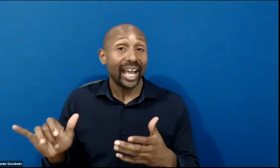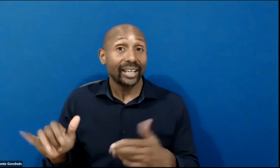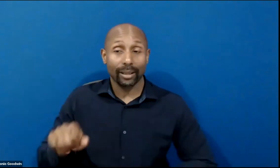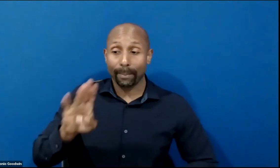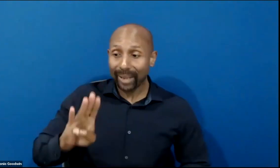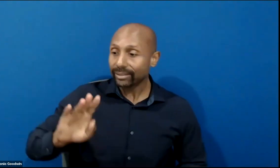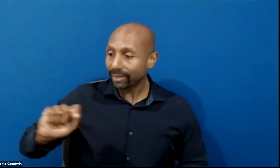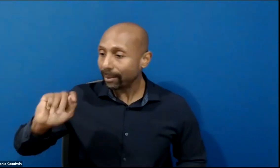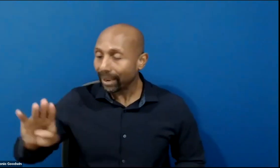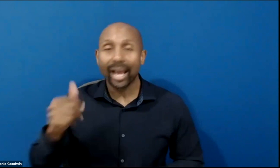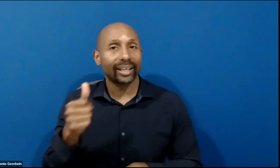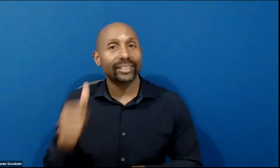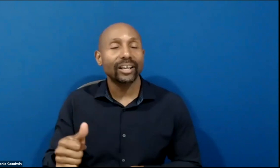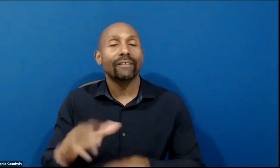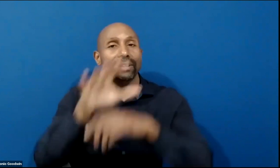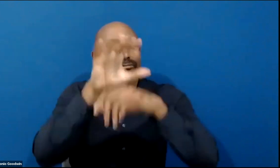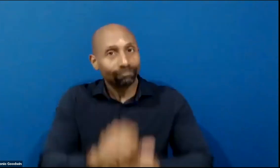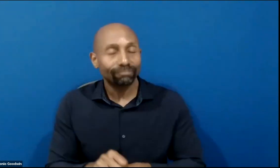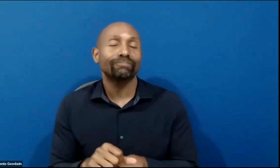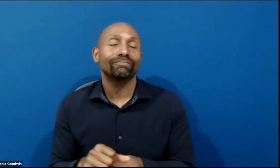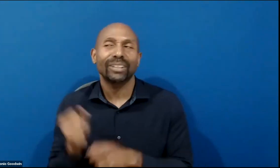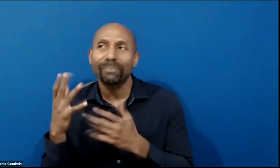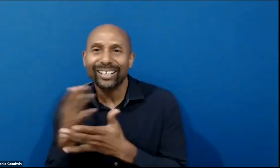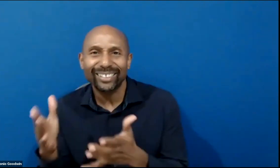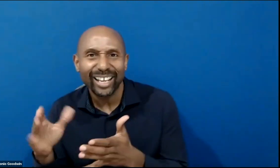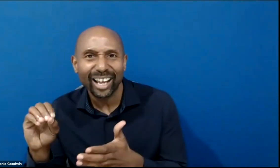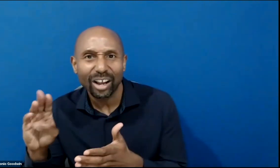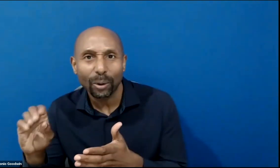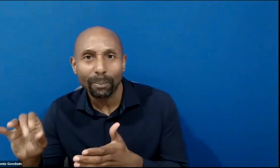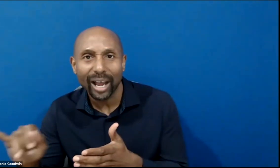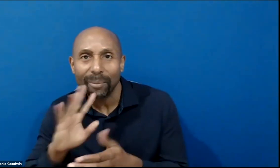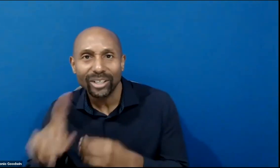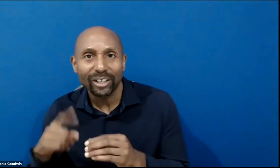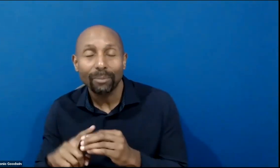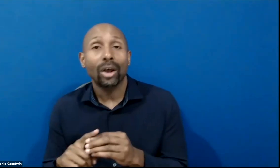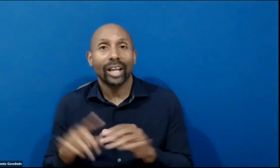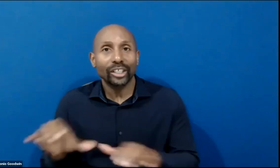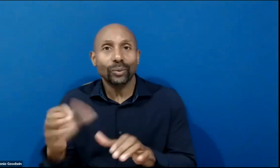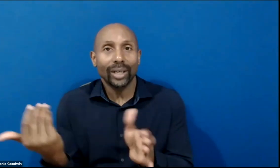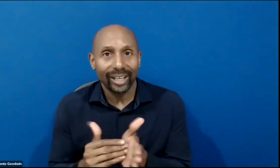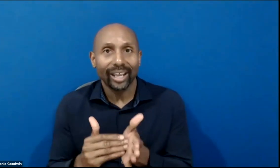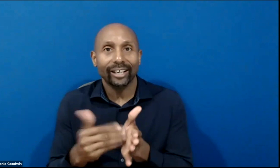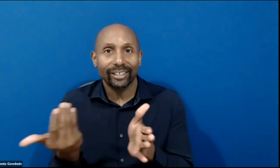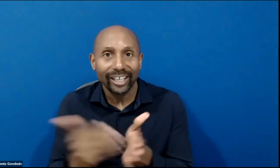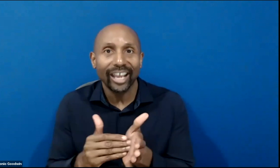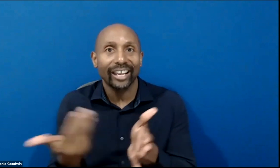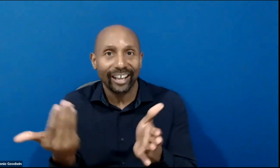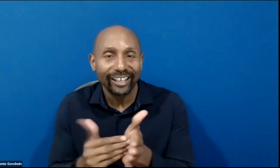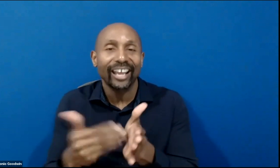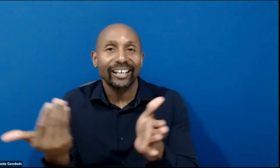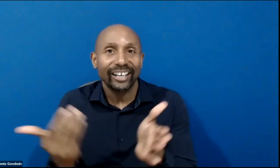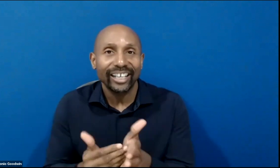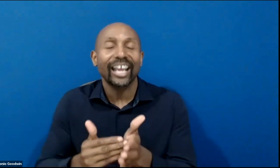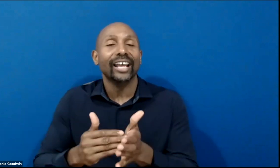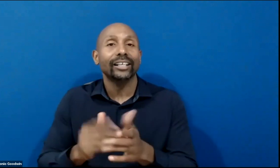Oboi talked about. Repetition, right? So repetition, it happened every full moon. And so on the